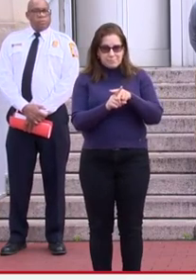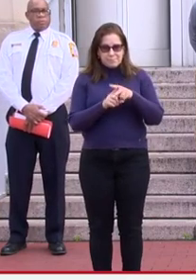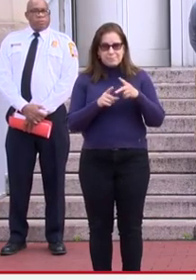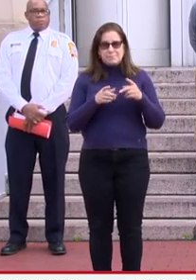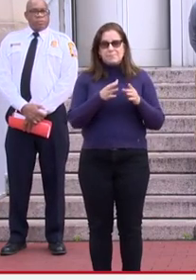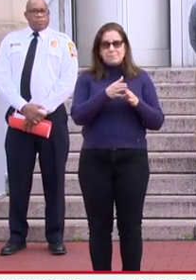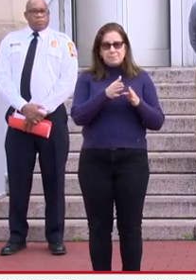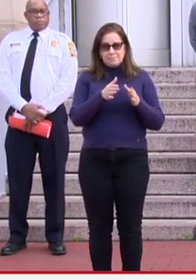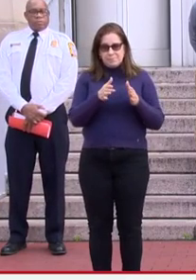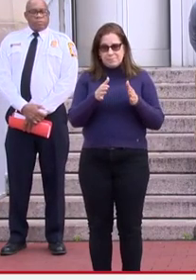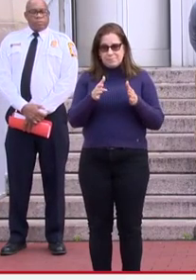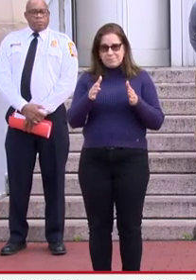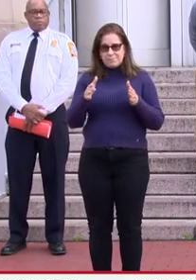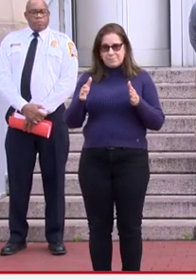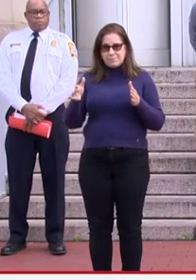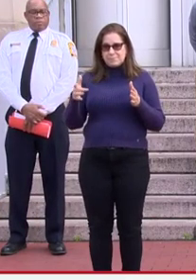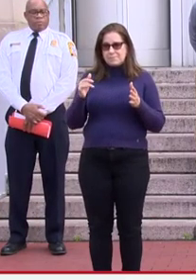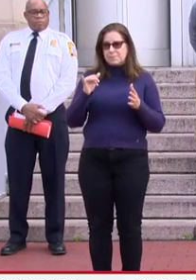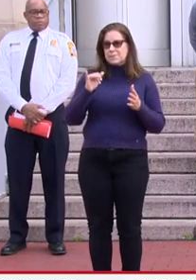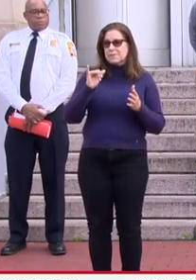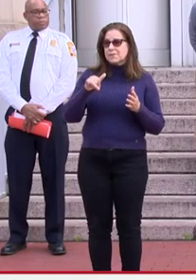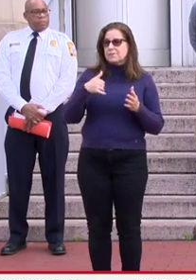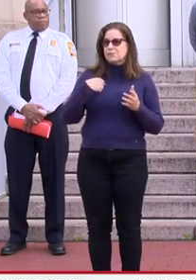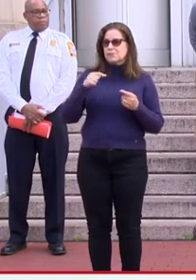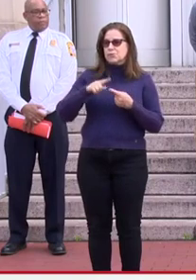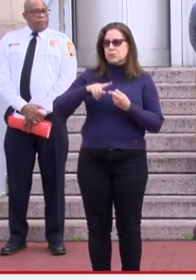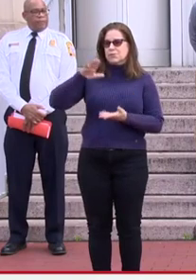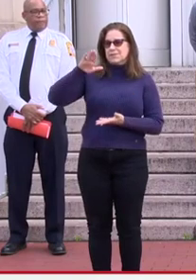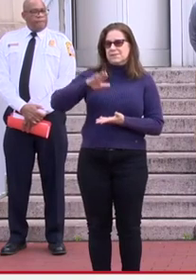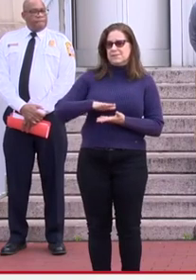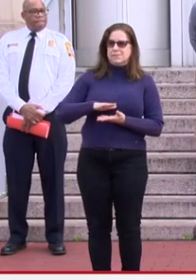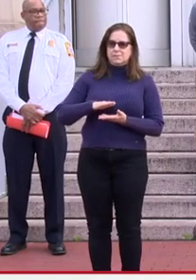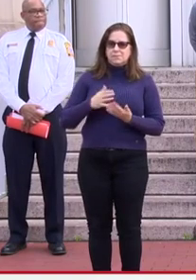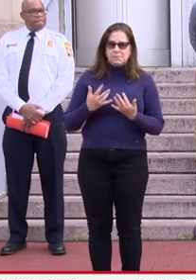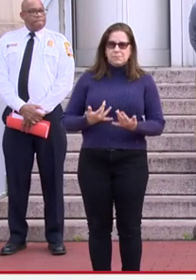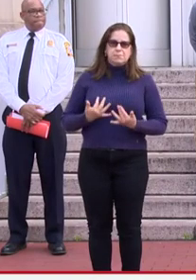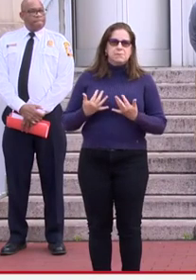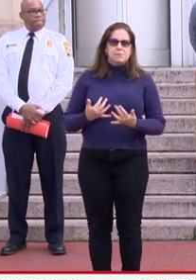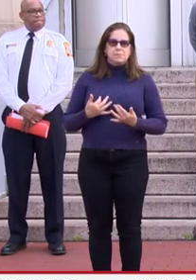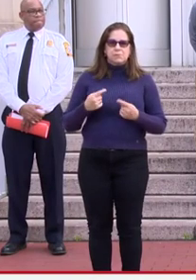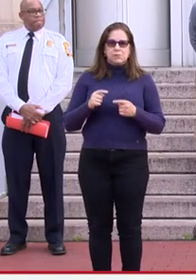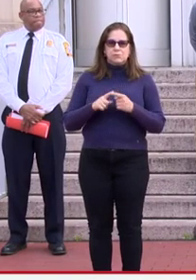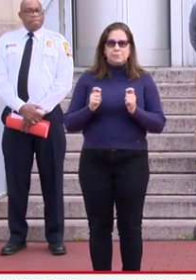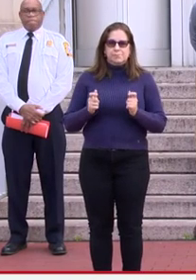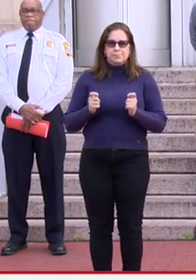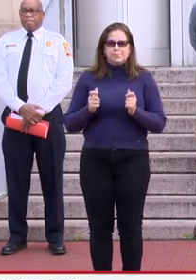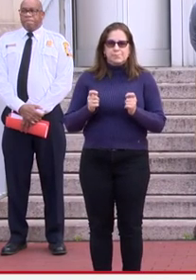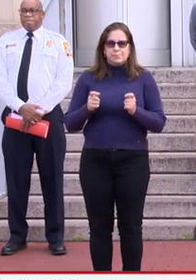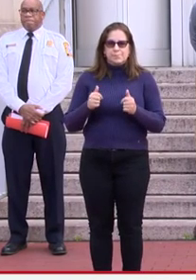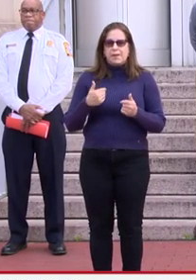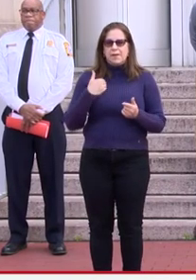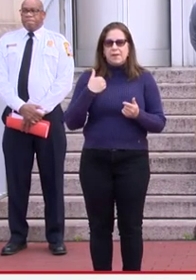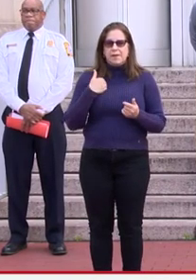but we have to make some changes to technology. So all of those things we will be advancing.